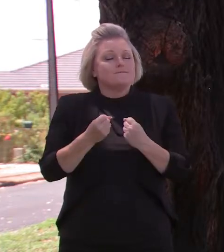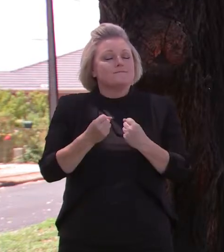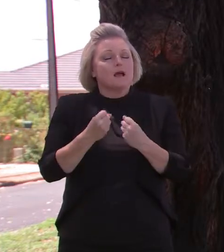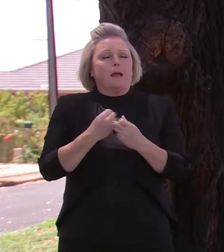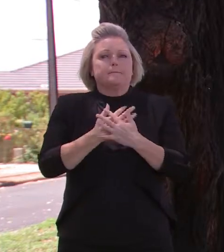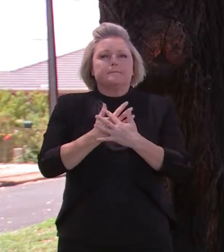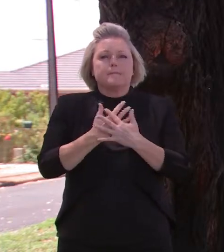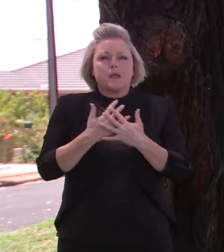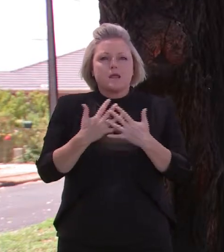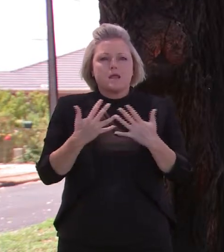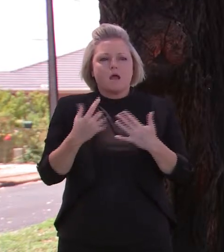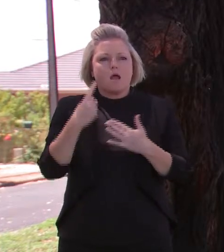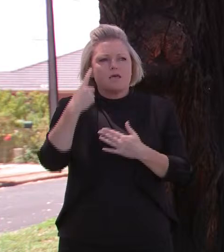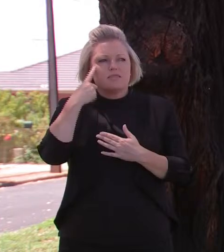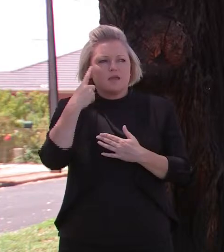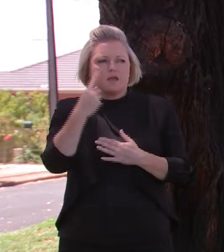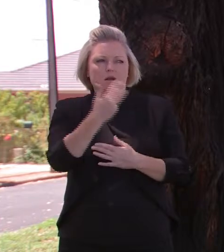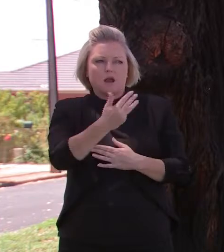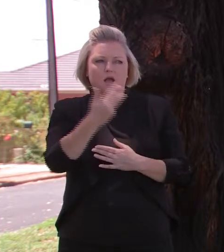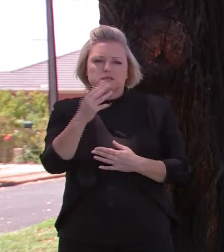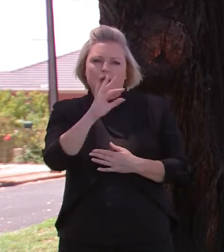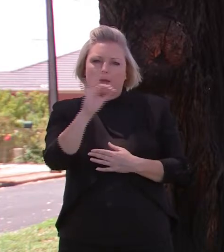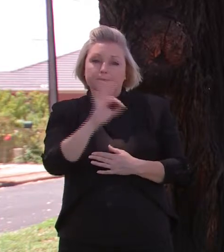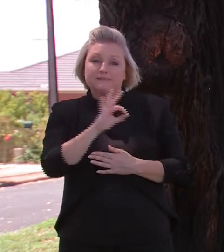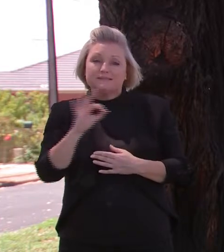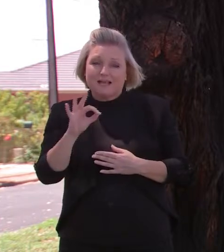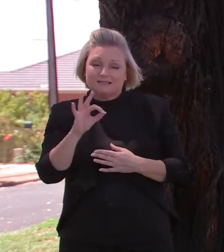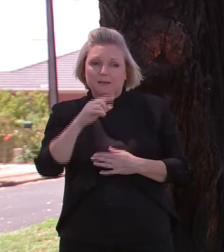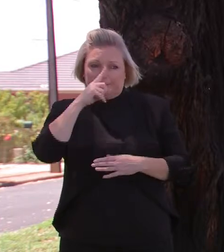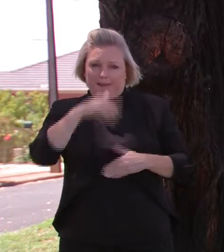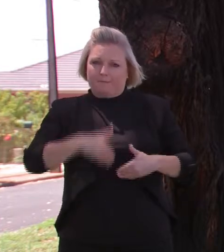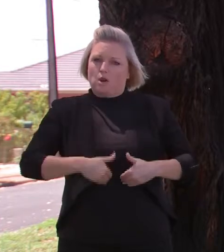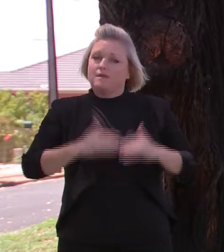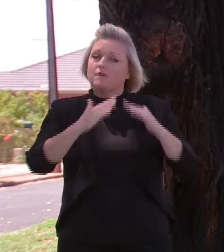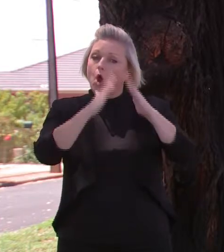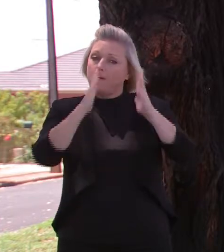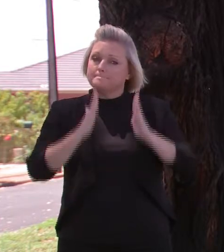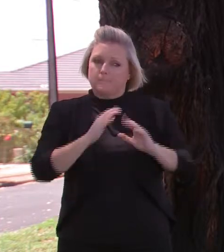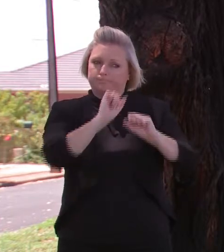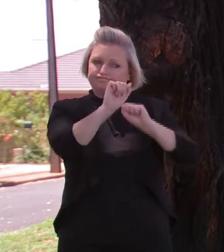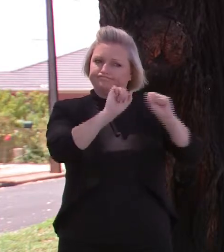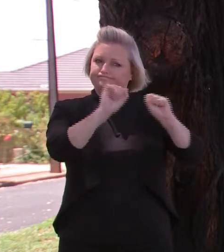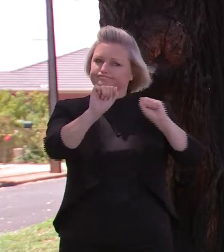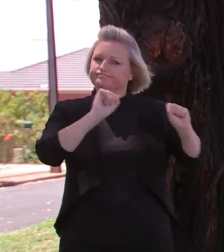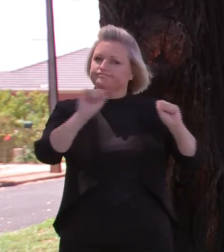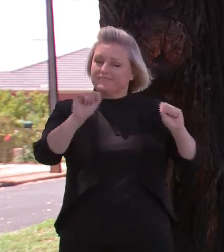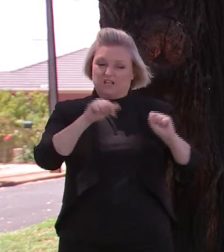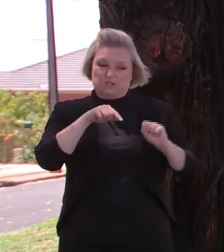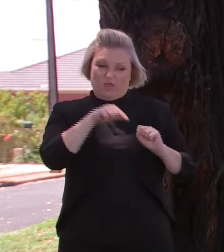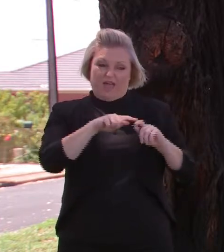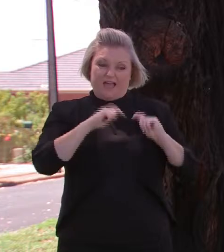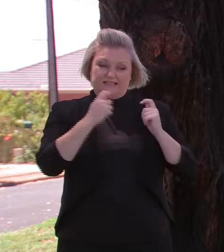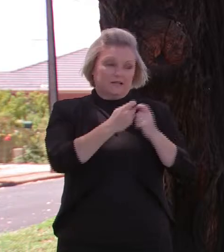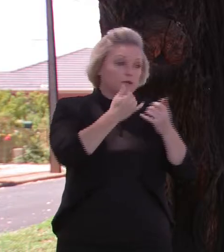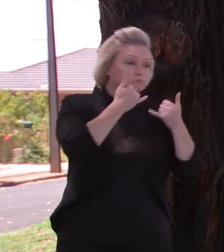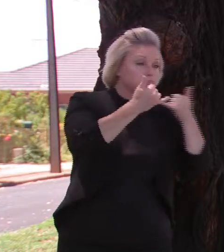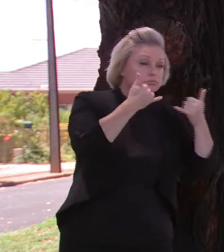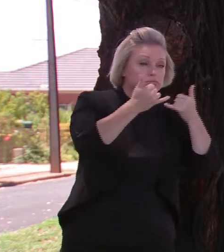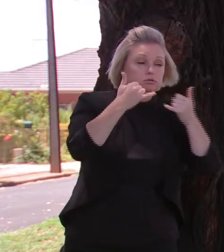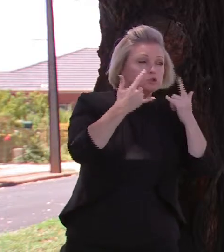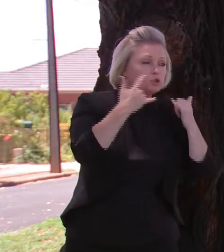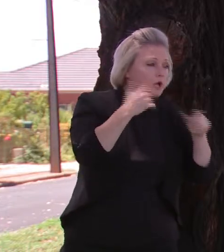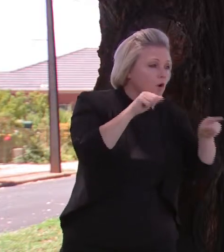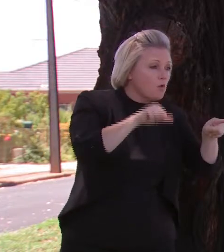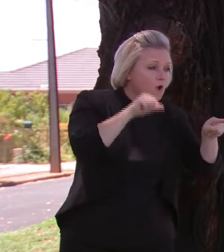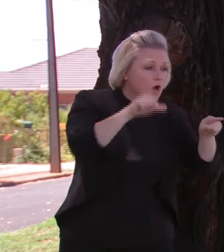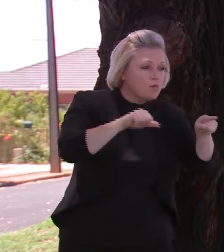think 99% of those people, are living from home, and so that COVID response care team is critical at being able to provide them with support